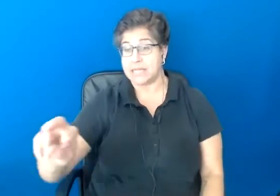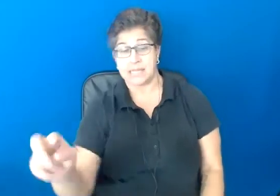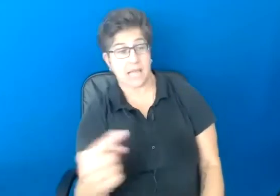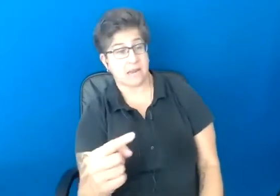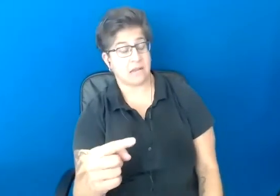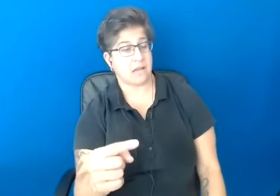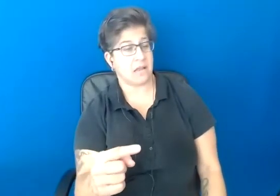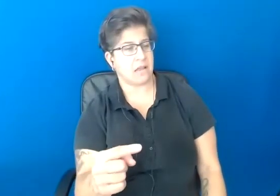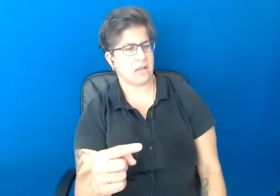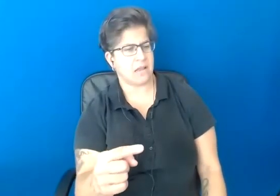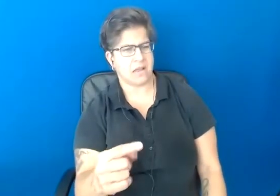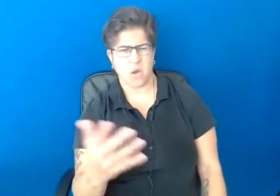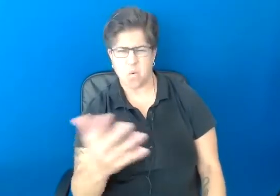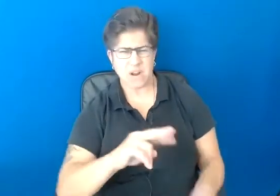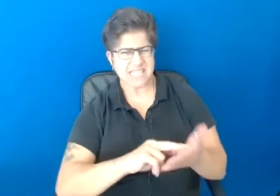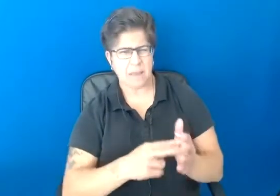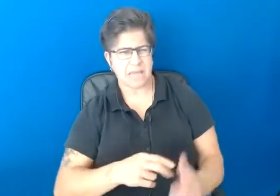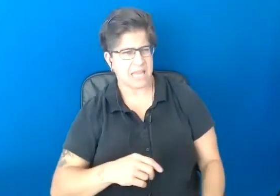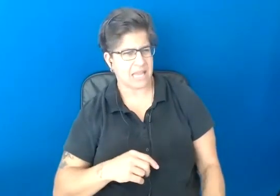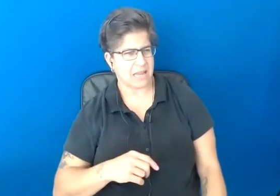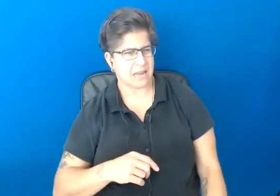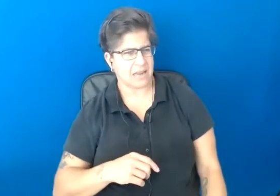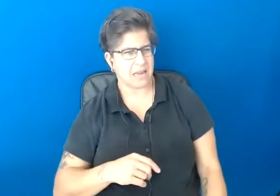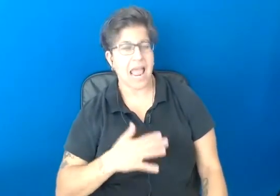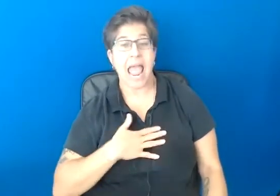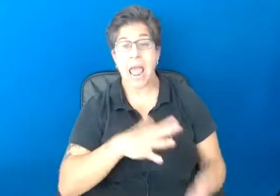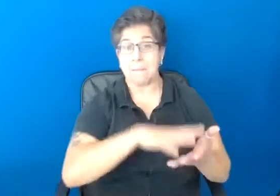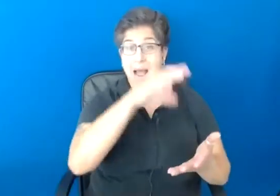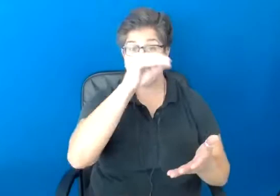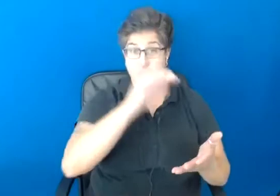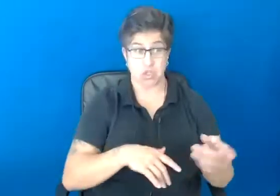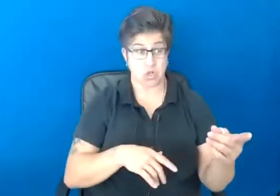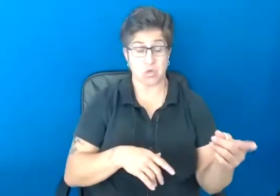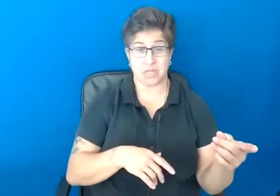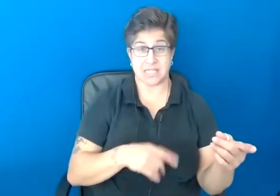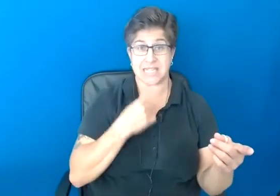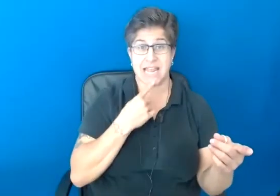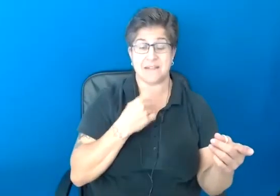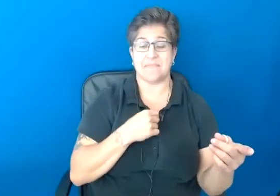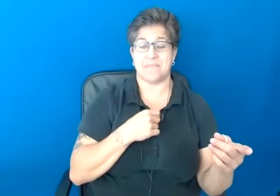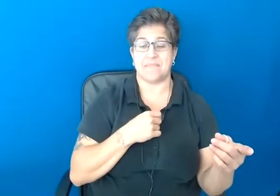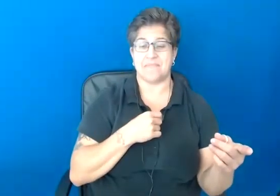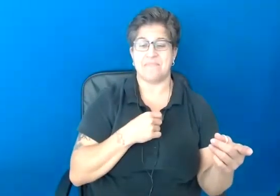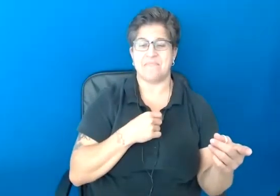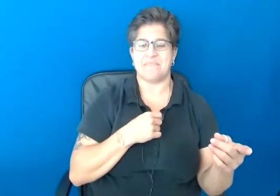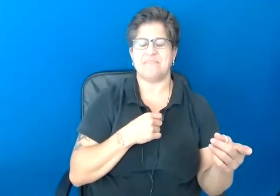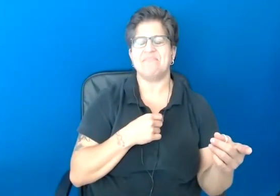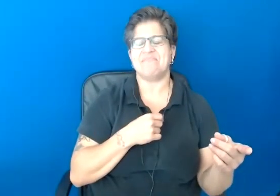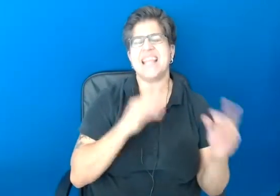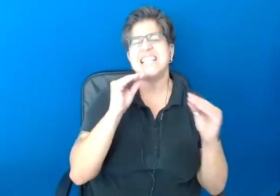said, "She means Jamal's not mad at her. He's mad at somebody else, but he's taking it out on her," and she's